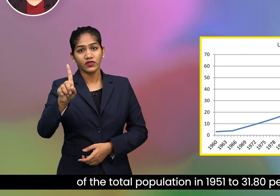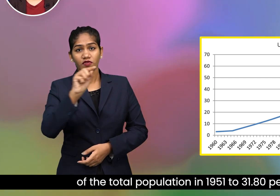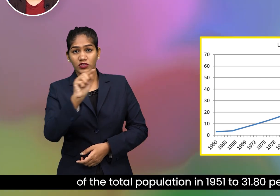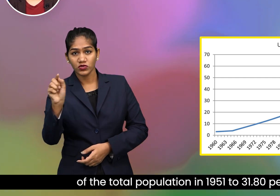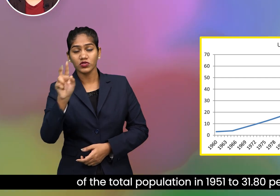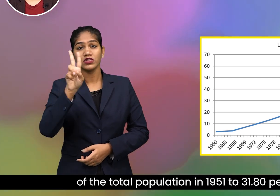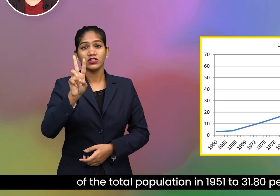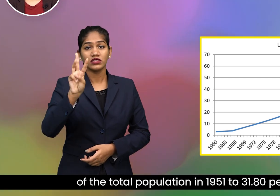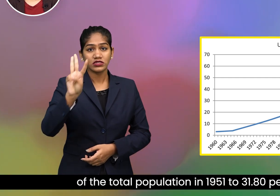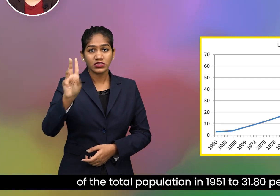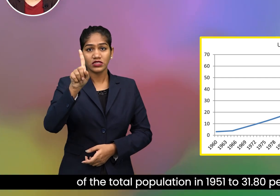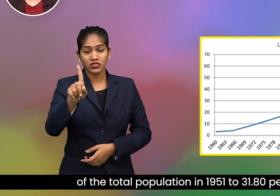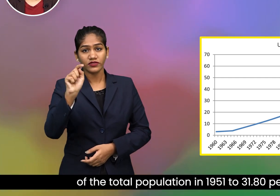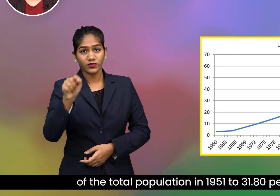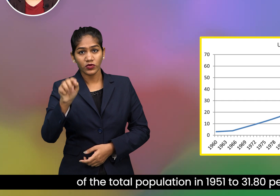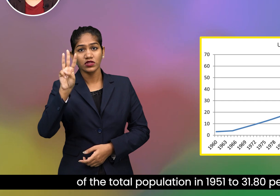to